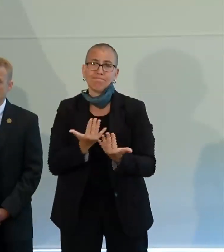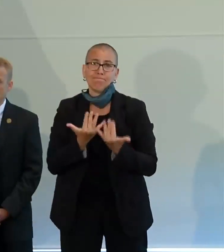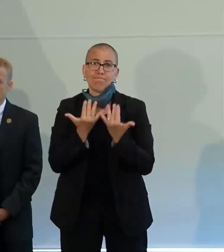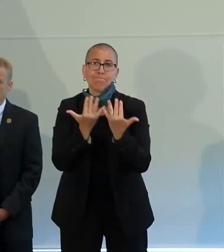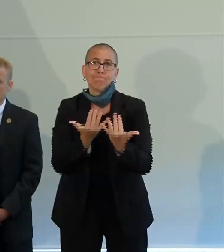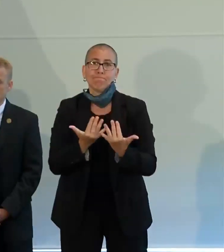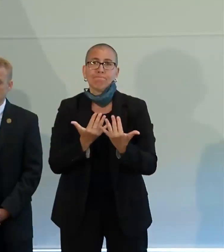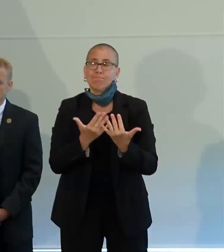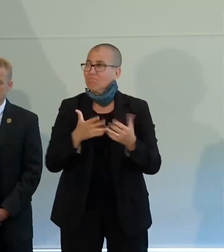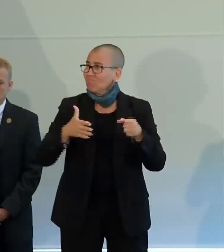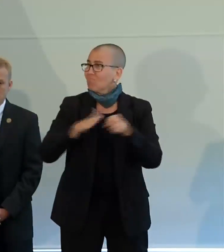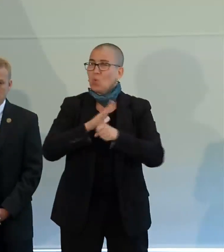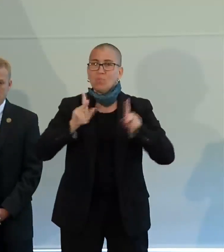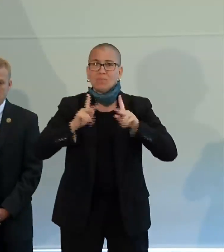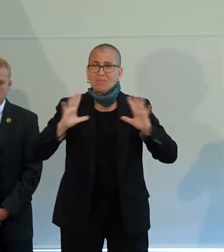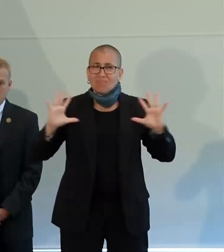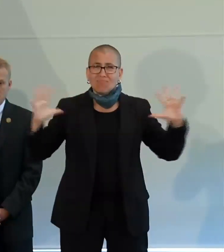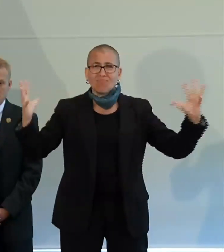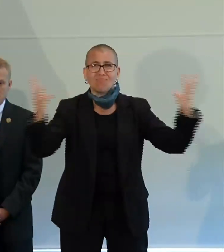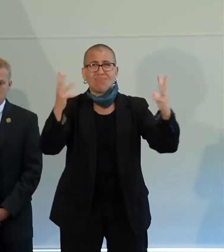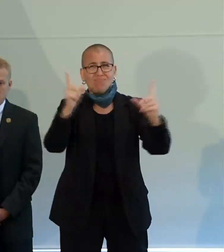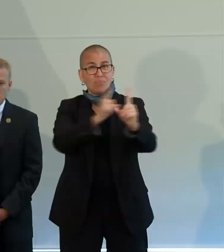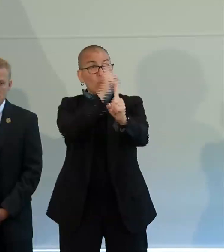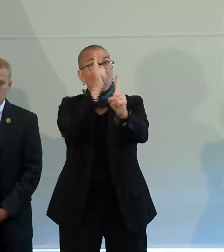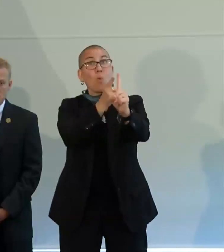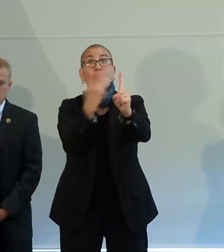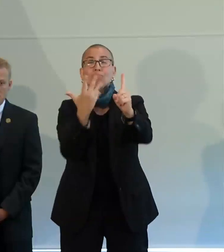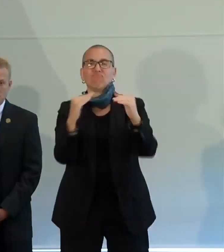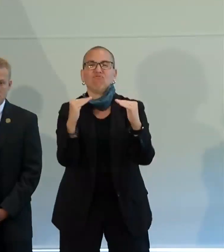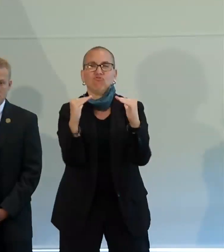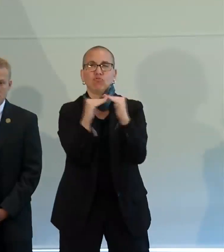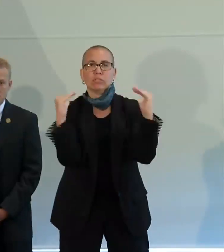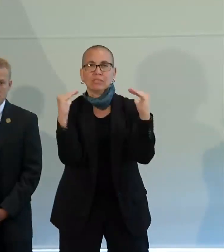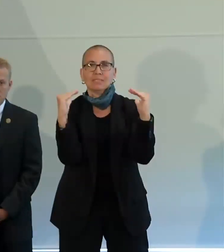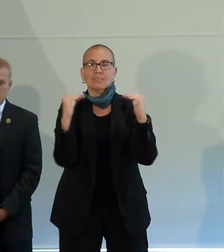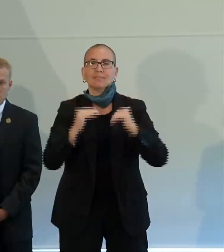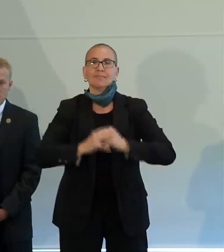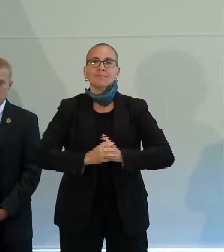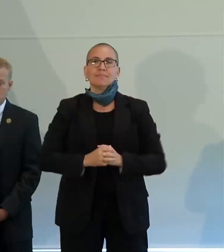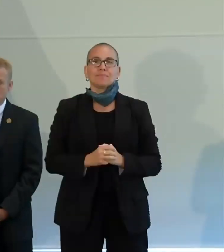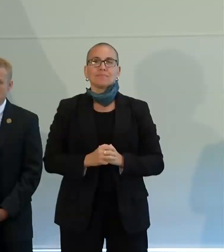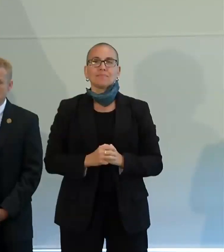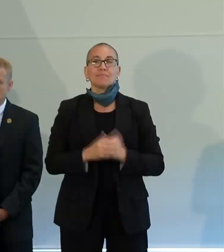in pursuit of justice. And I'm here to make these announcements right now.